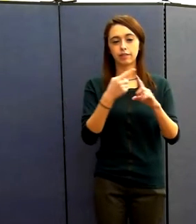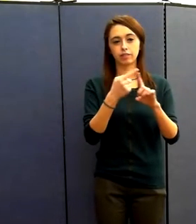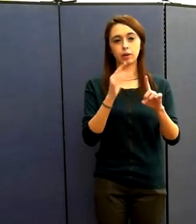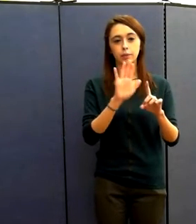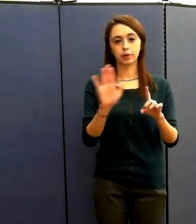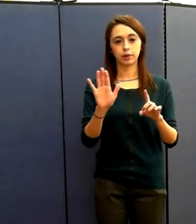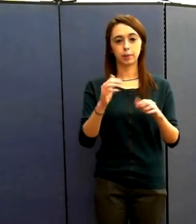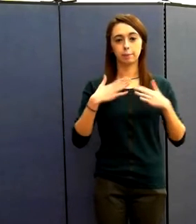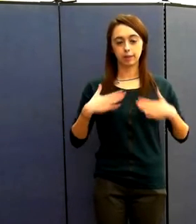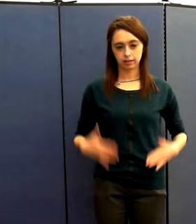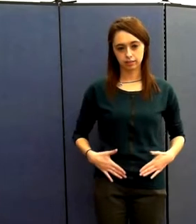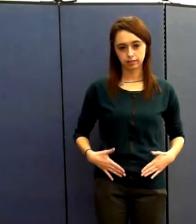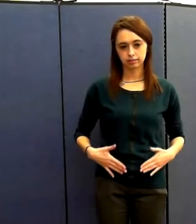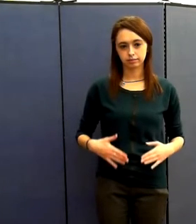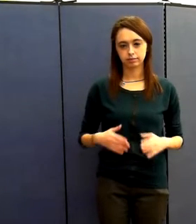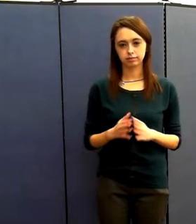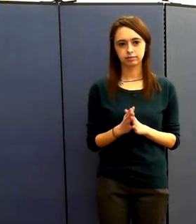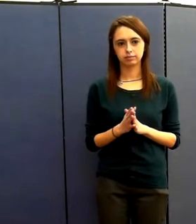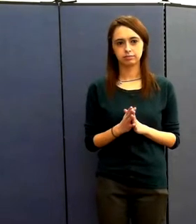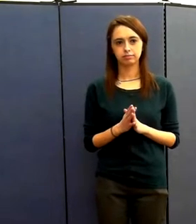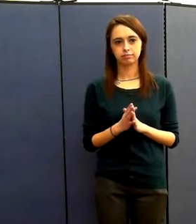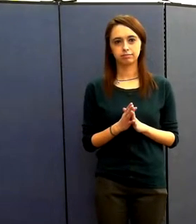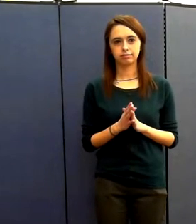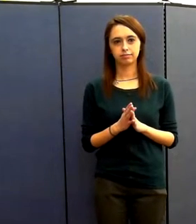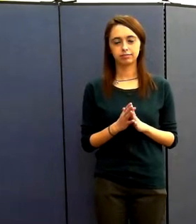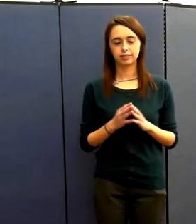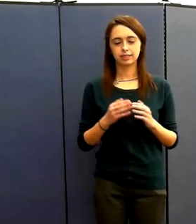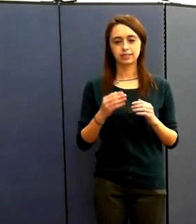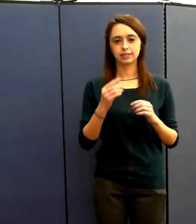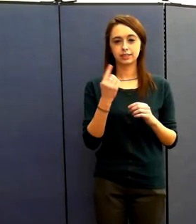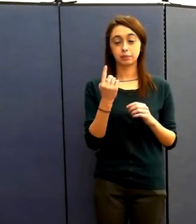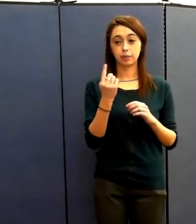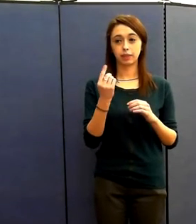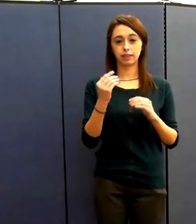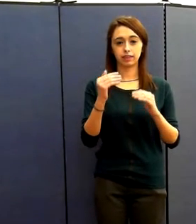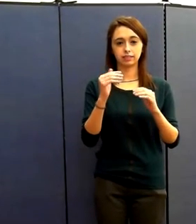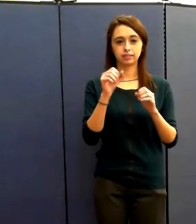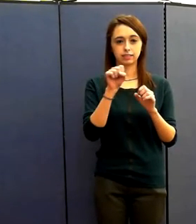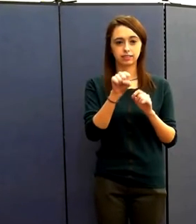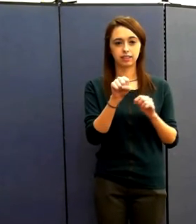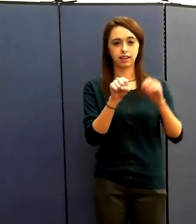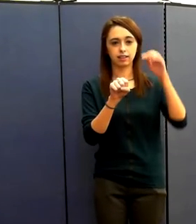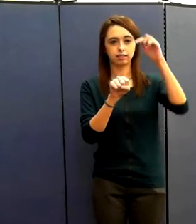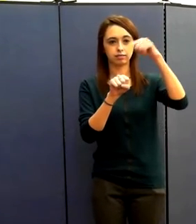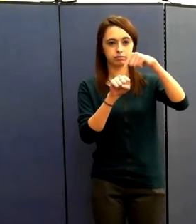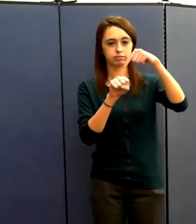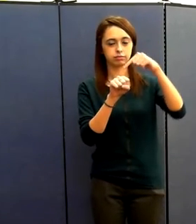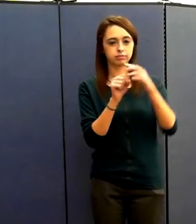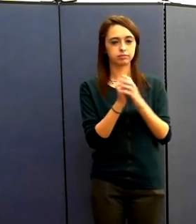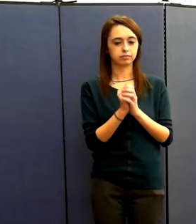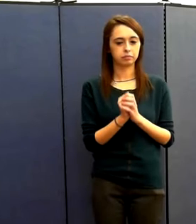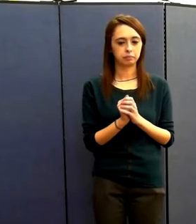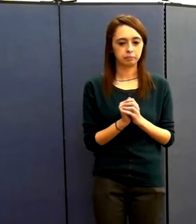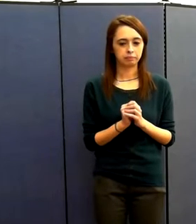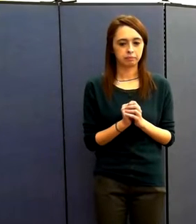her head. The rest is shaved with diagonal lines through it in a fade. Her